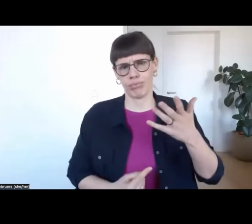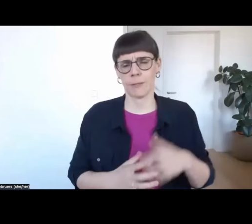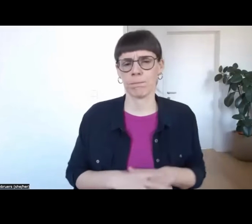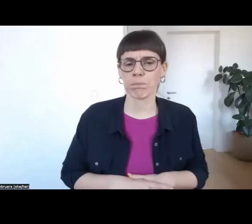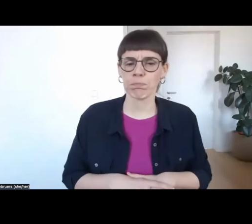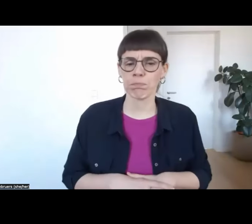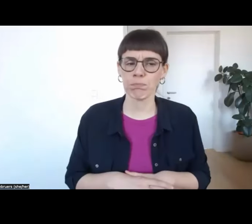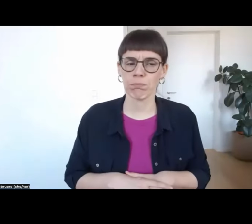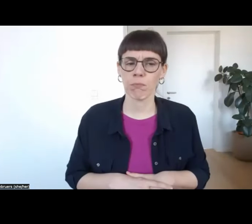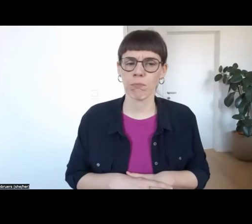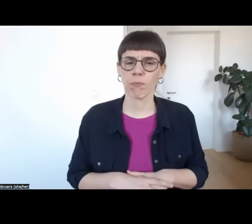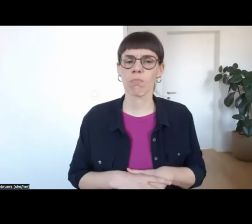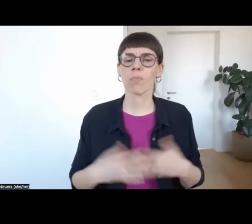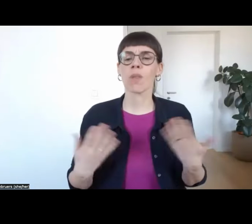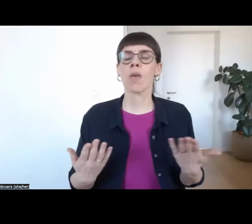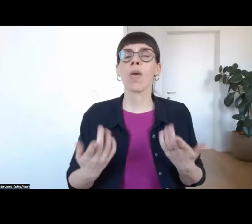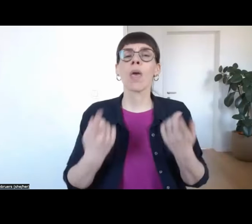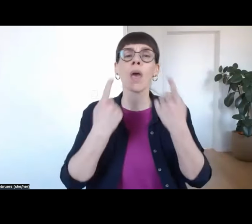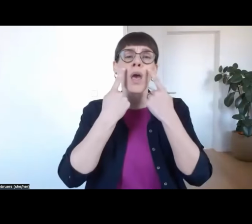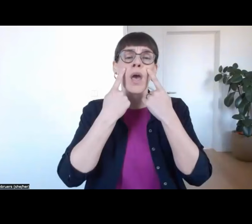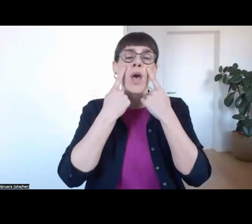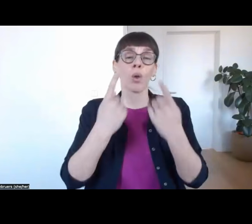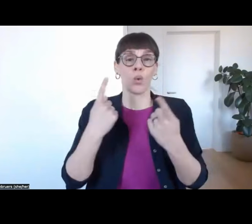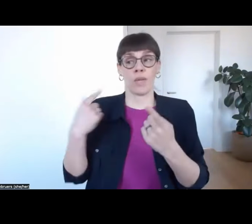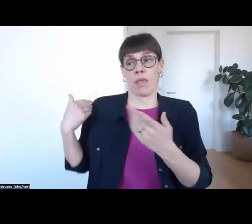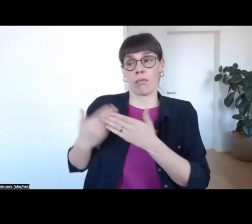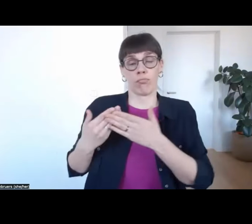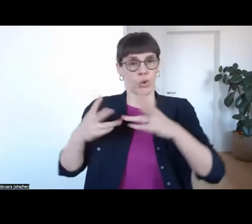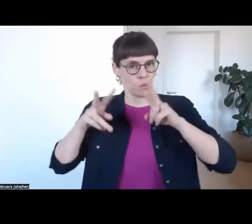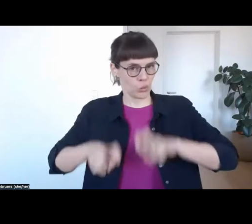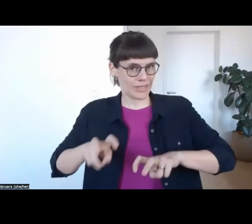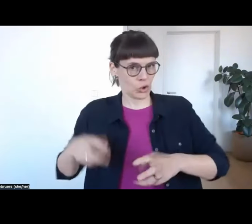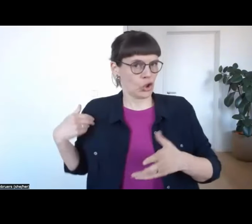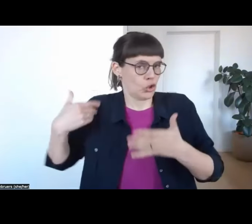hearing status and background. And there are many elements to consider.